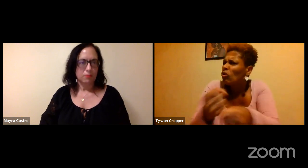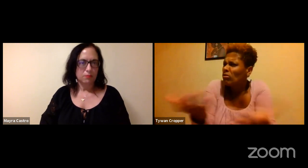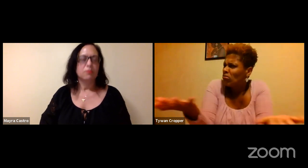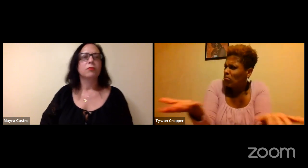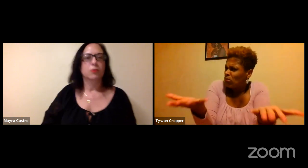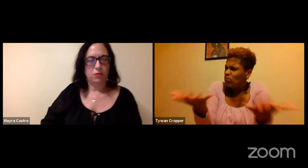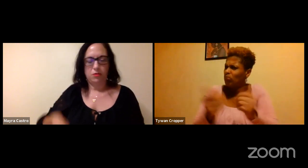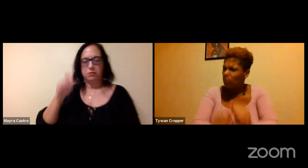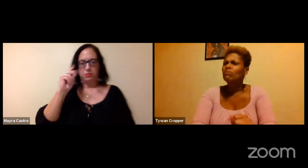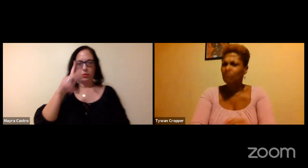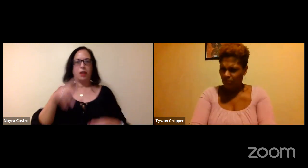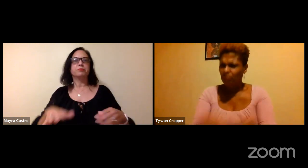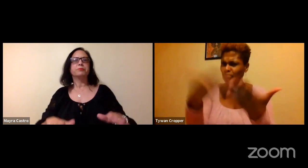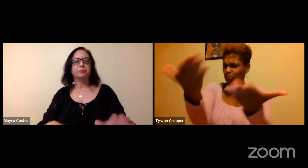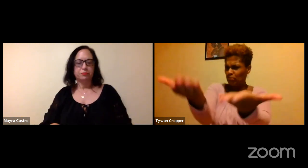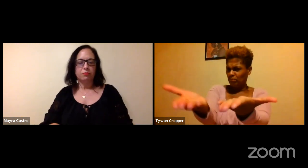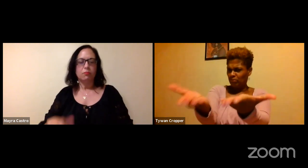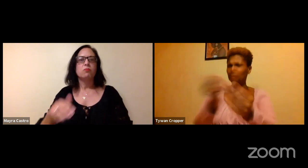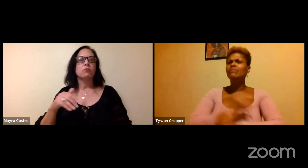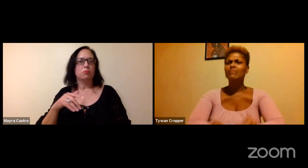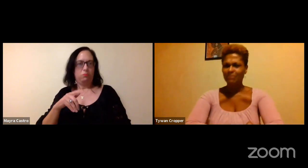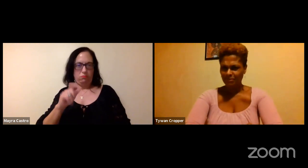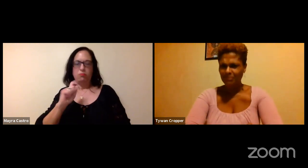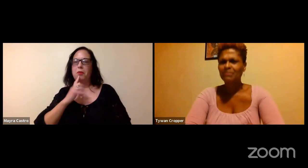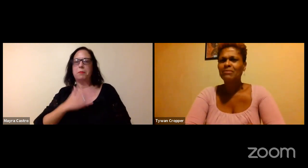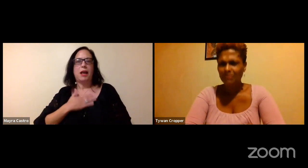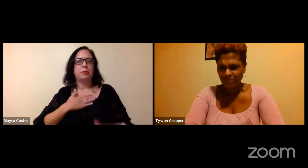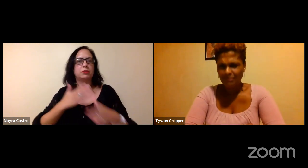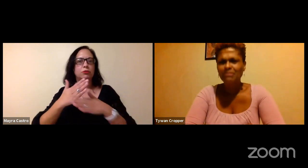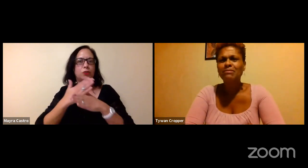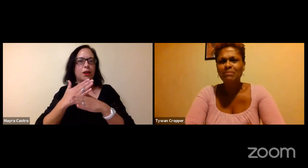When did they arrive? Exactly which year?